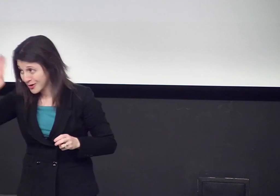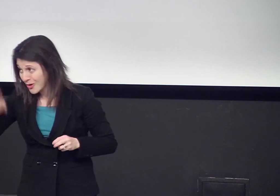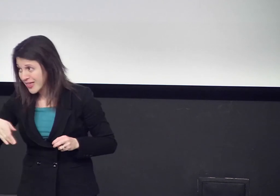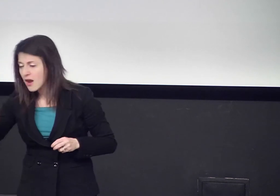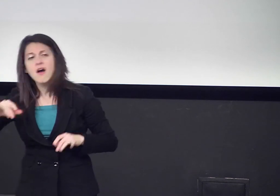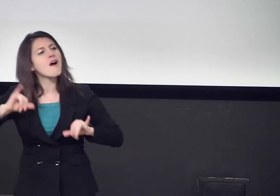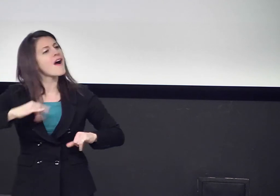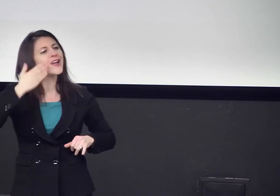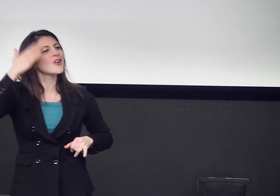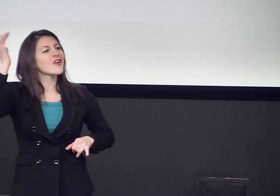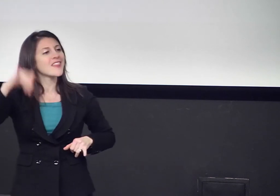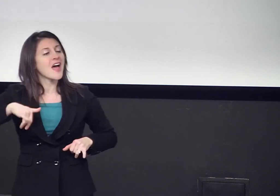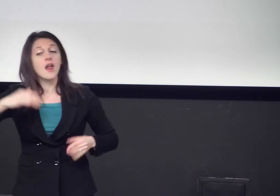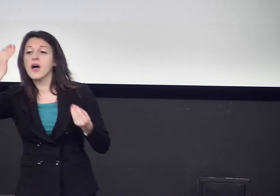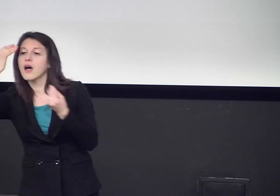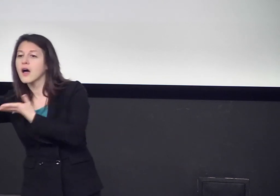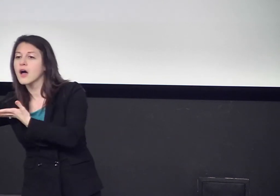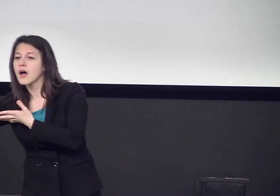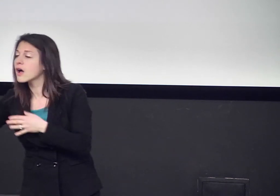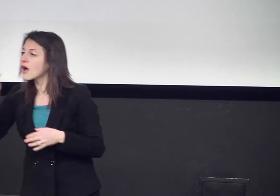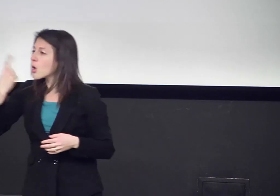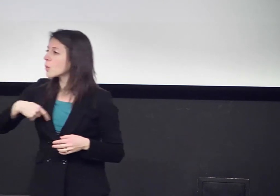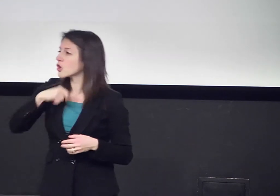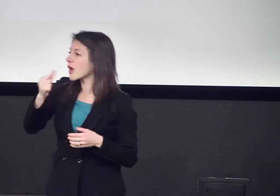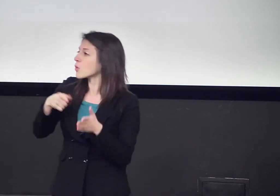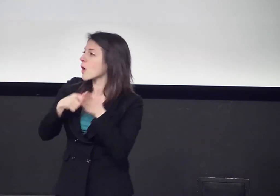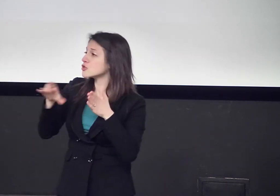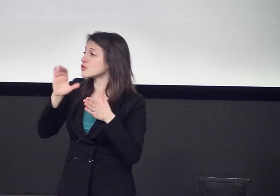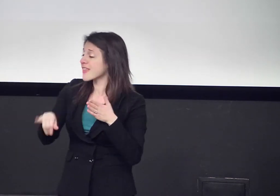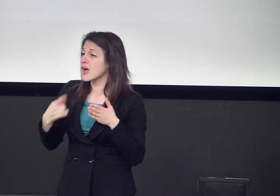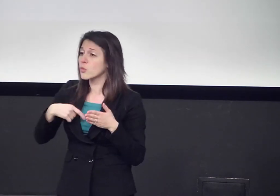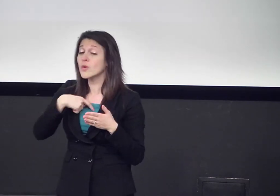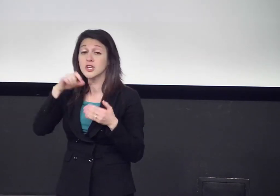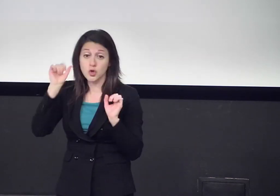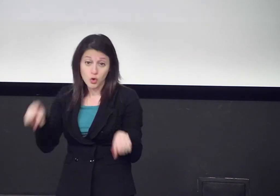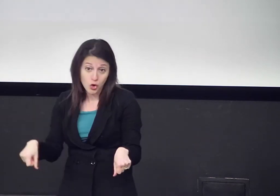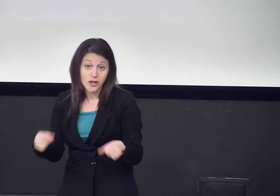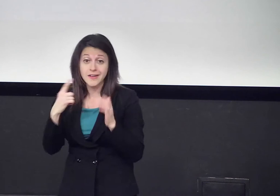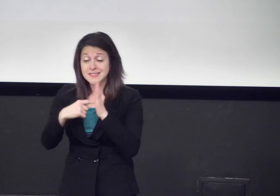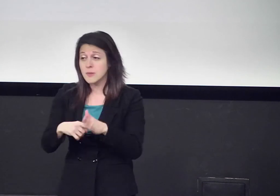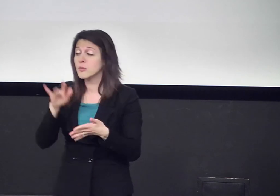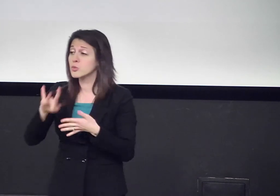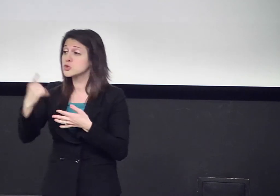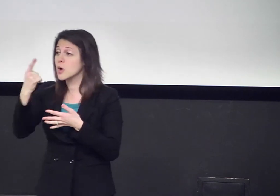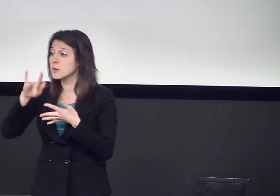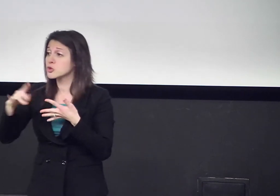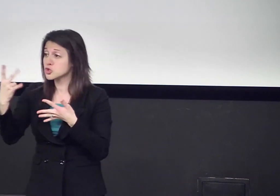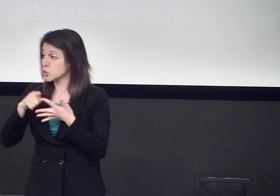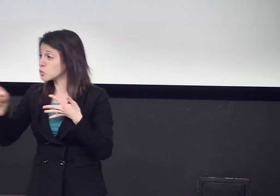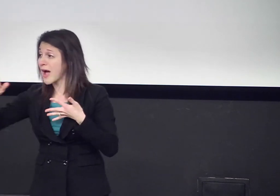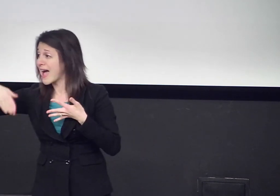person. And oftentimes the deaf caller didn't know that that was the case.